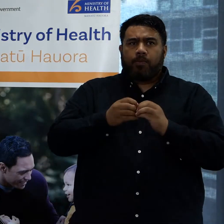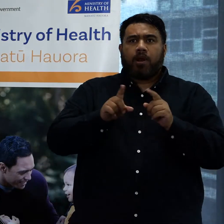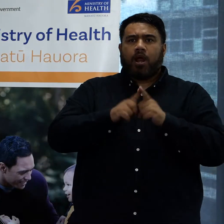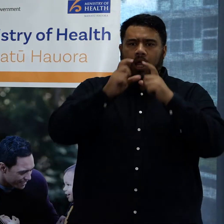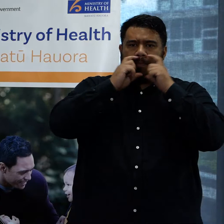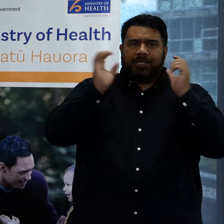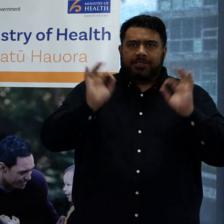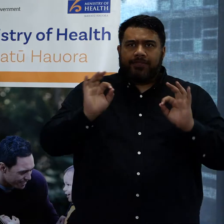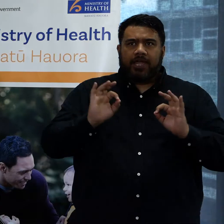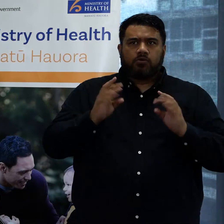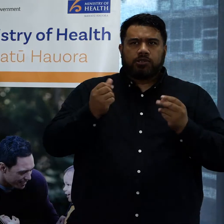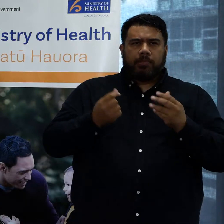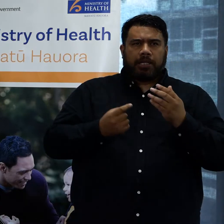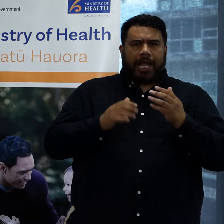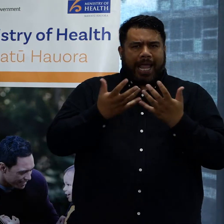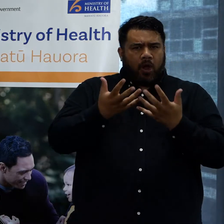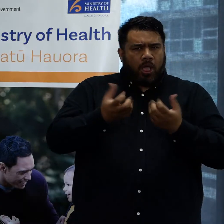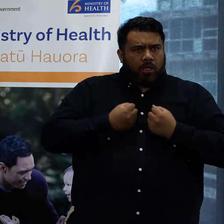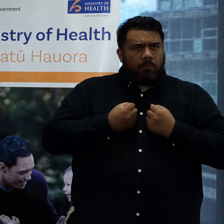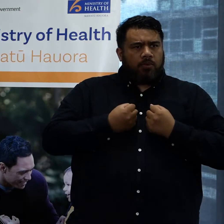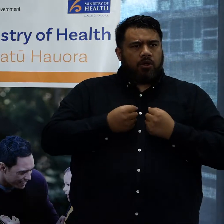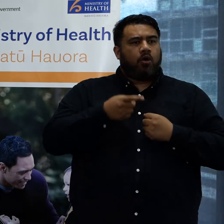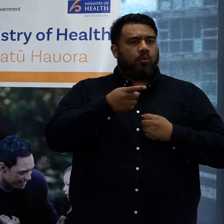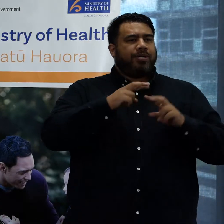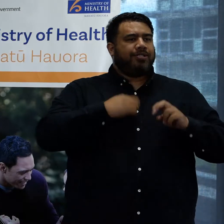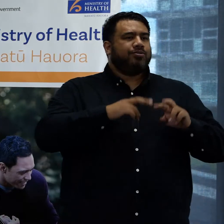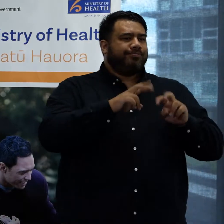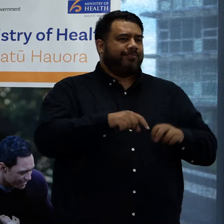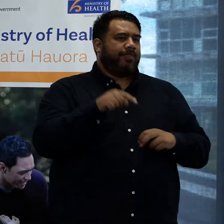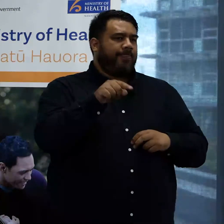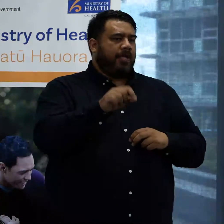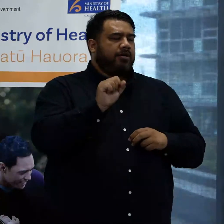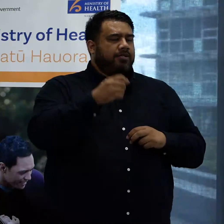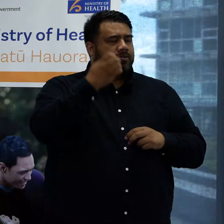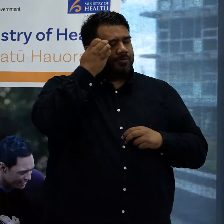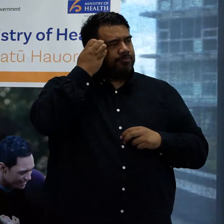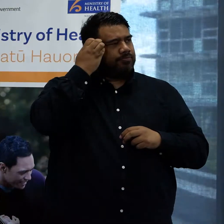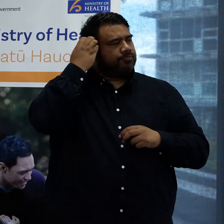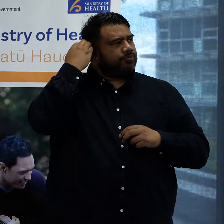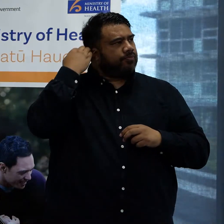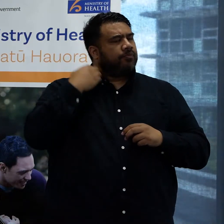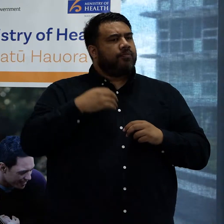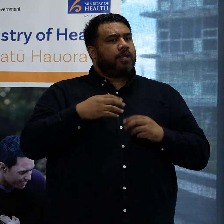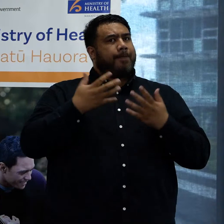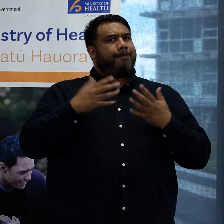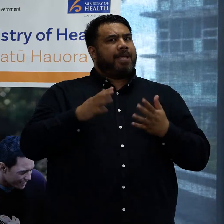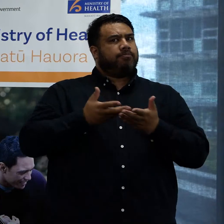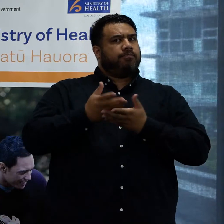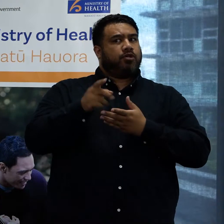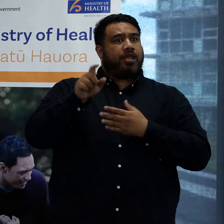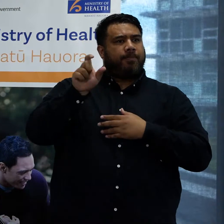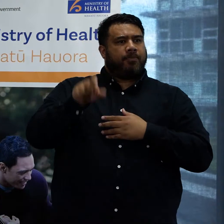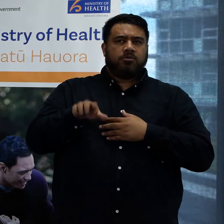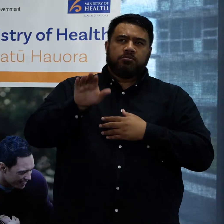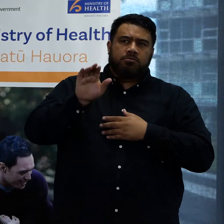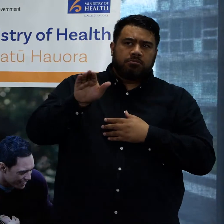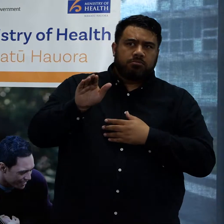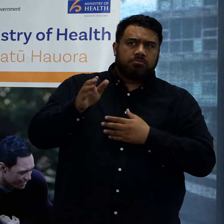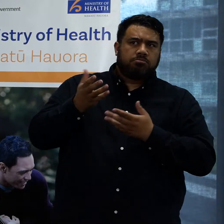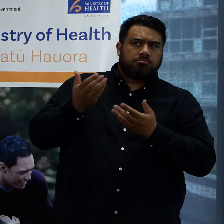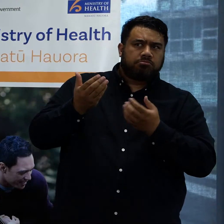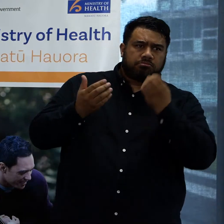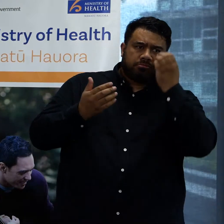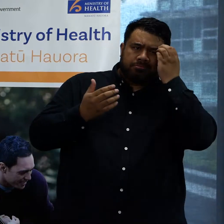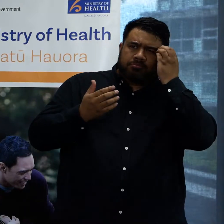That will be something to be looked at, obviously, and there's been a number of conversations with the individual. But he did